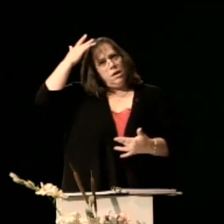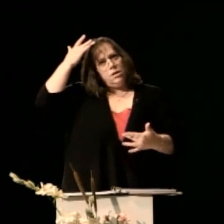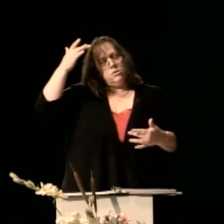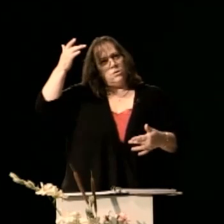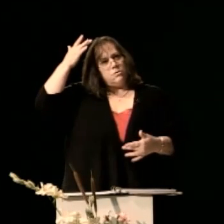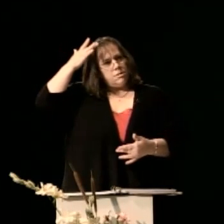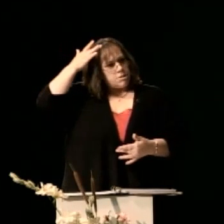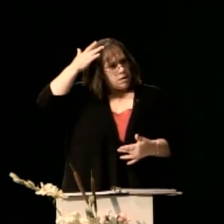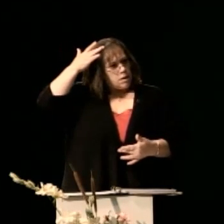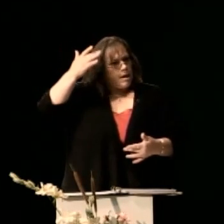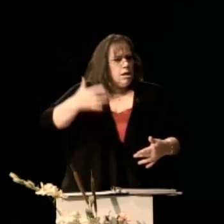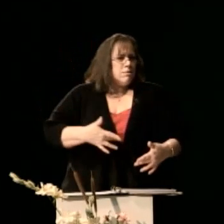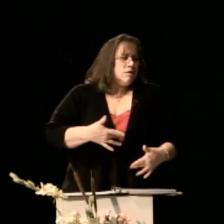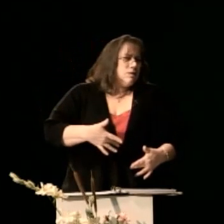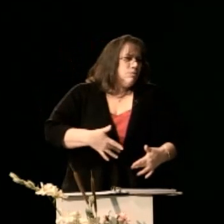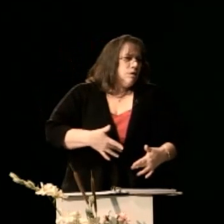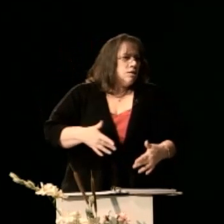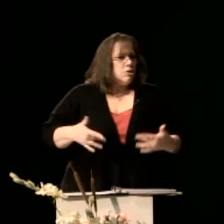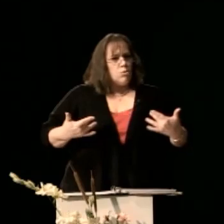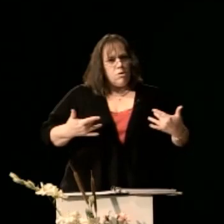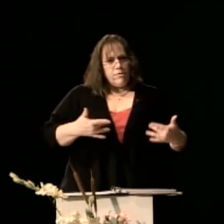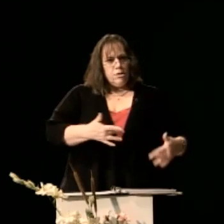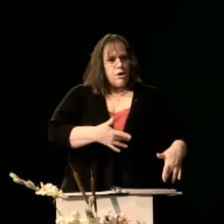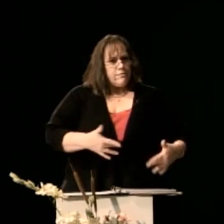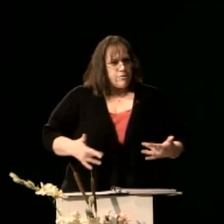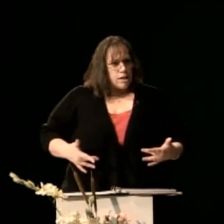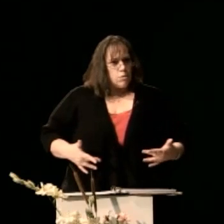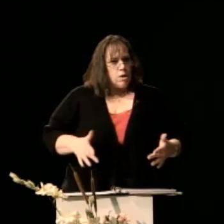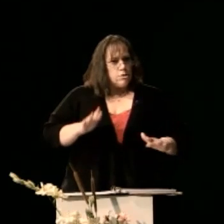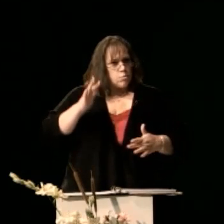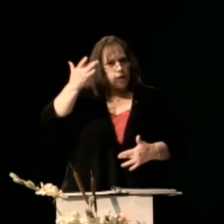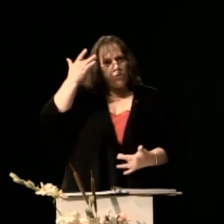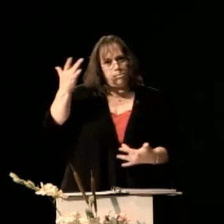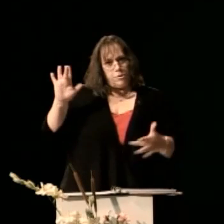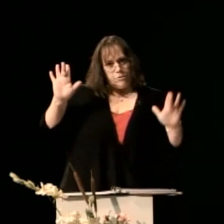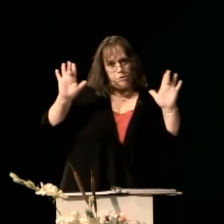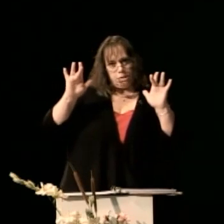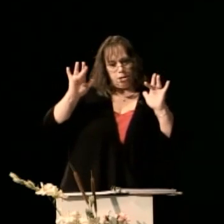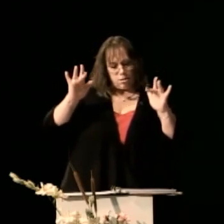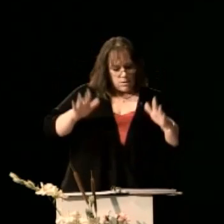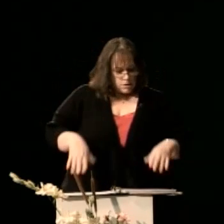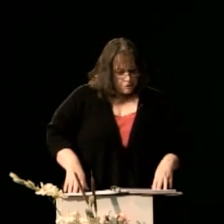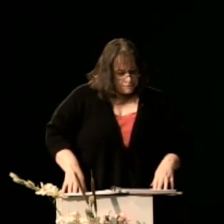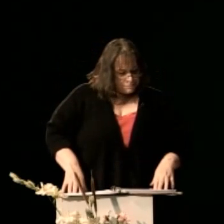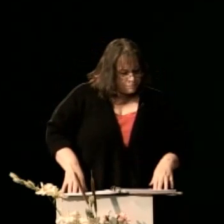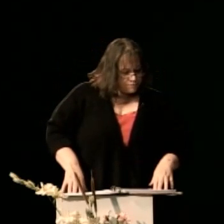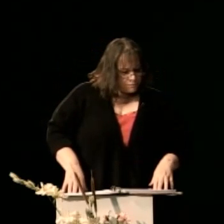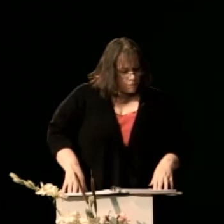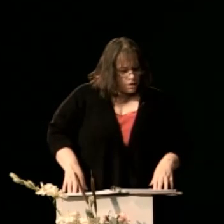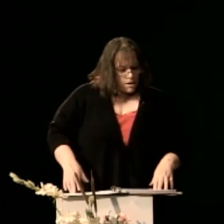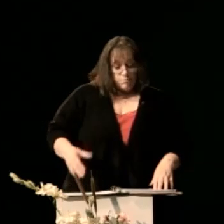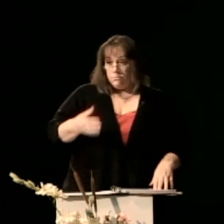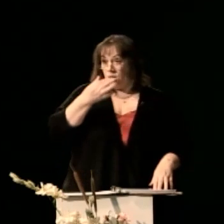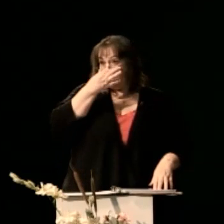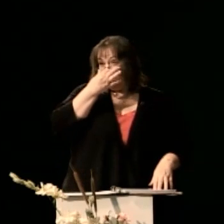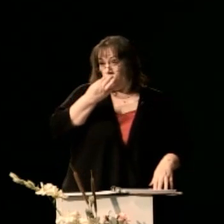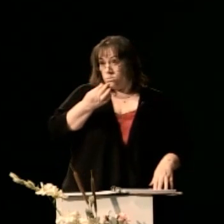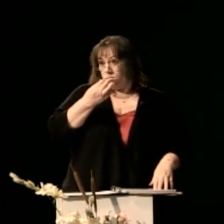you know, I'm sick in the head, my stomach, you know, wherever you're not feeling well is where you would put your 6. Do you have a cold? It's